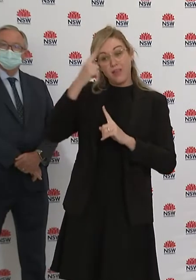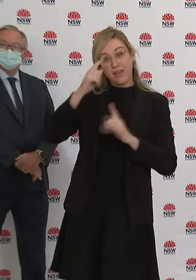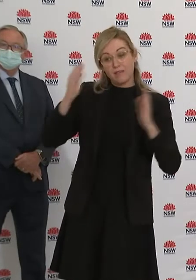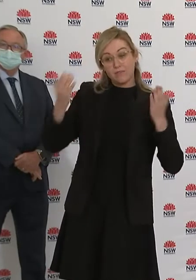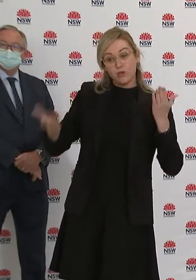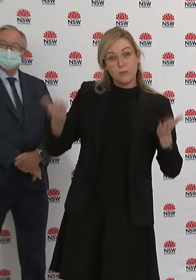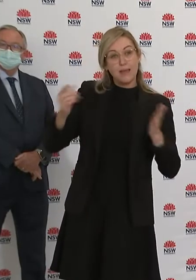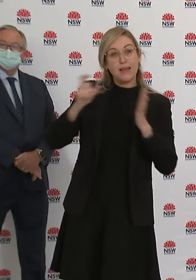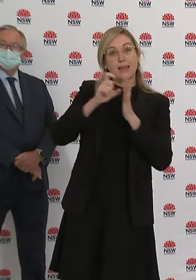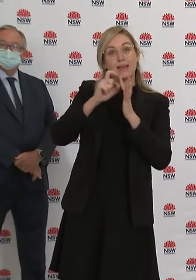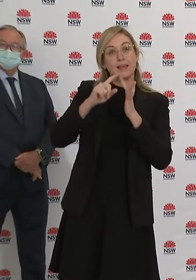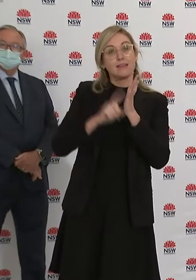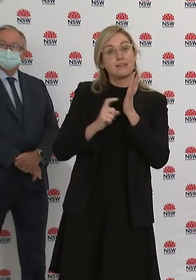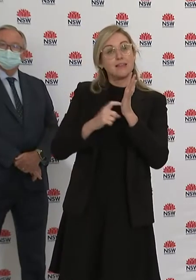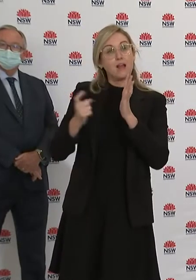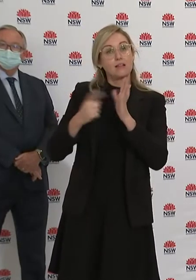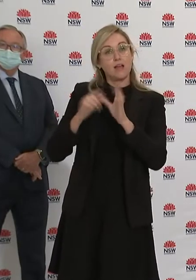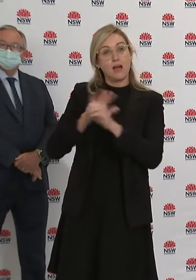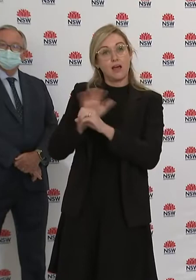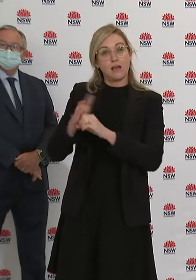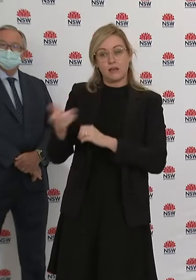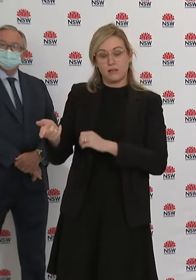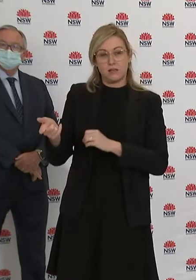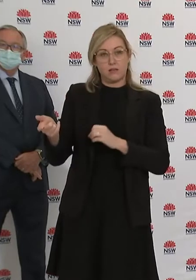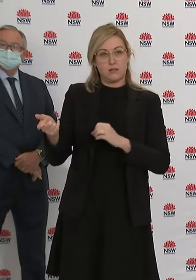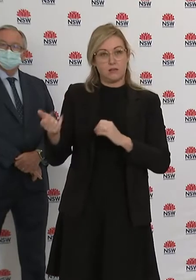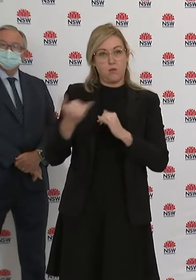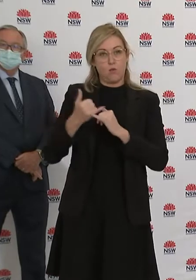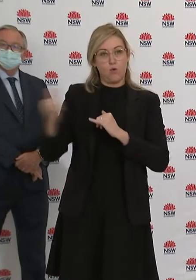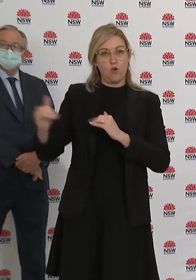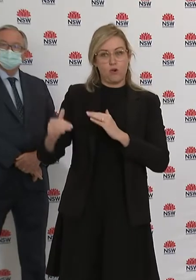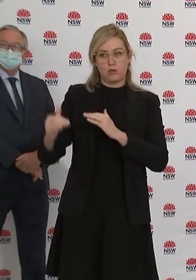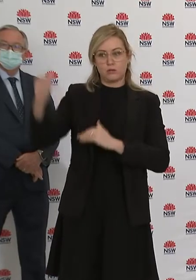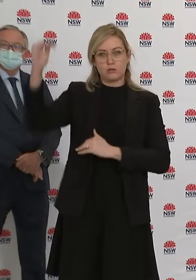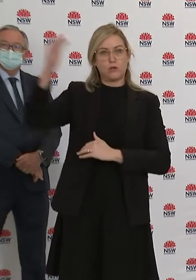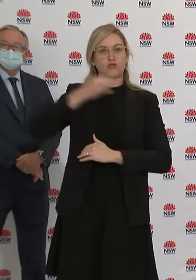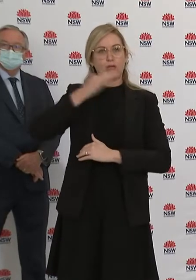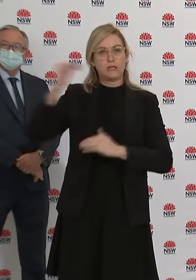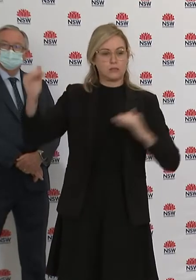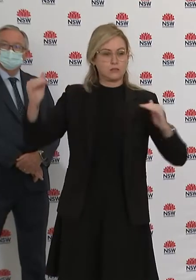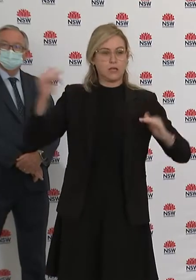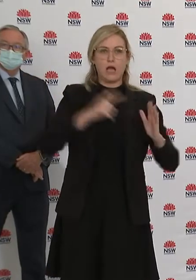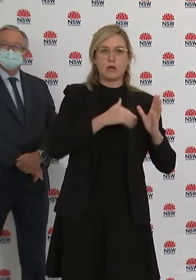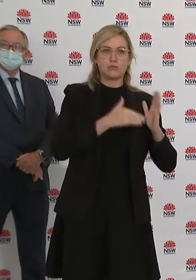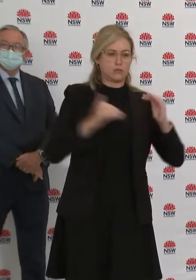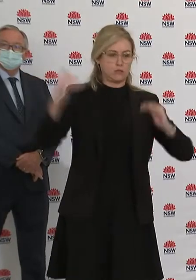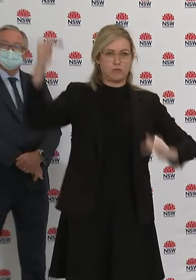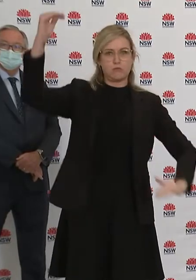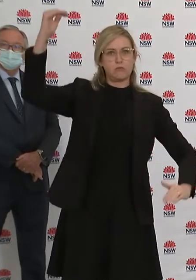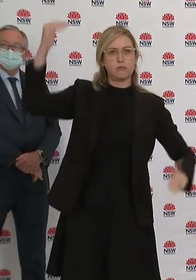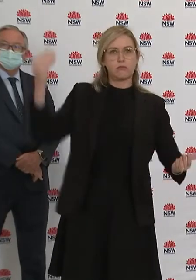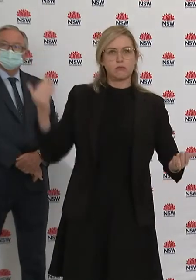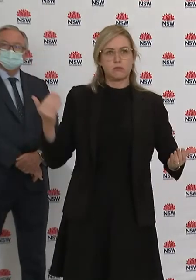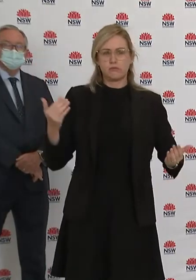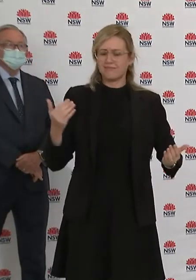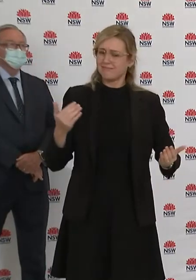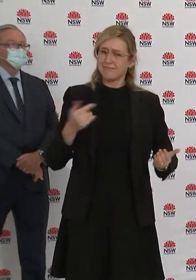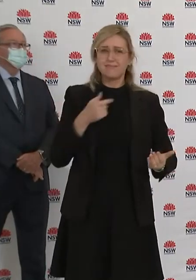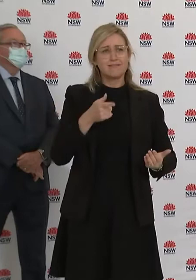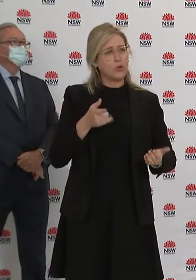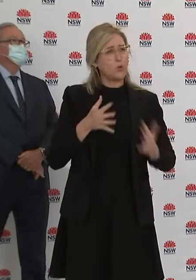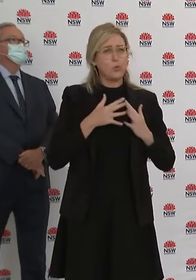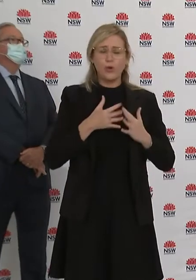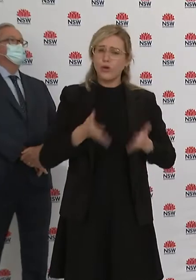can't understand why people would not be taking the opportunity to go out and get AstraZeneca